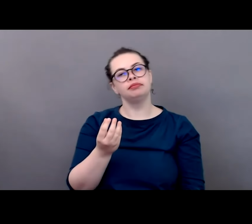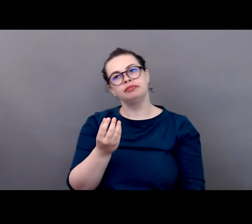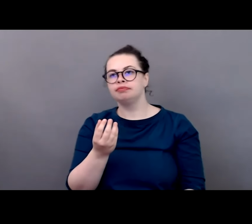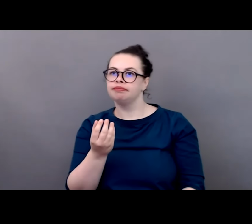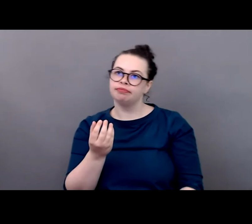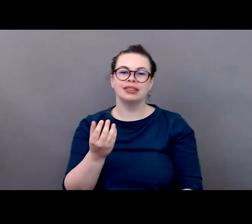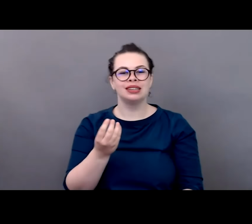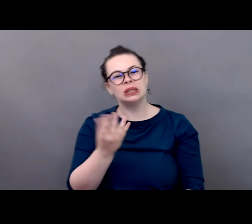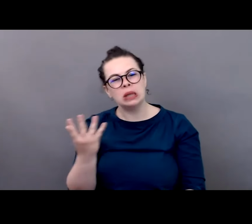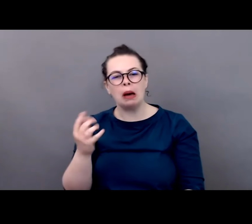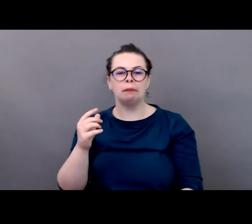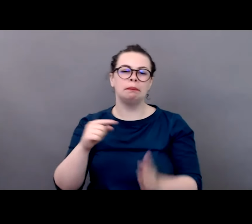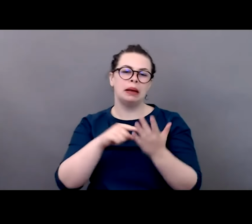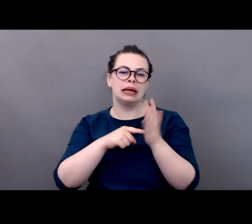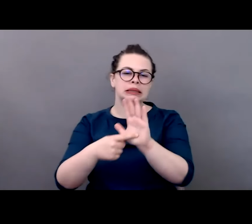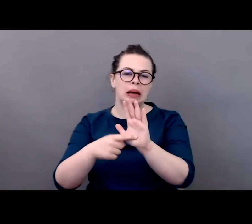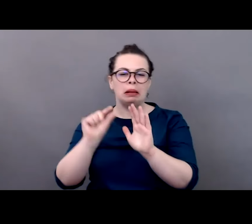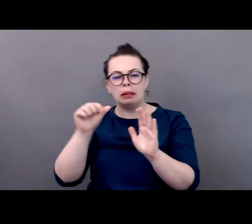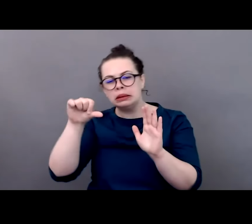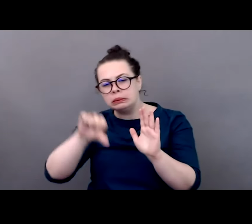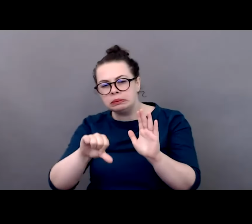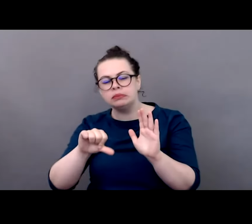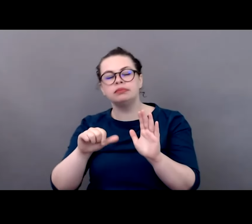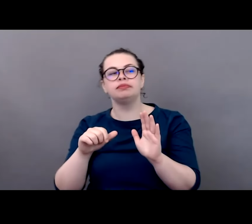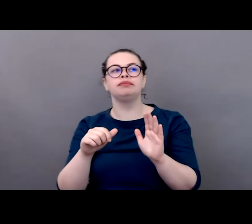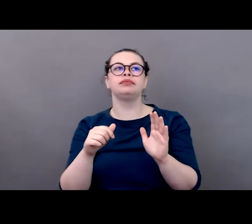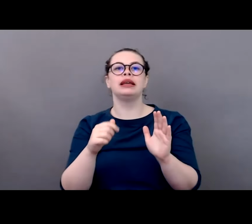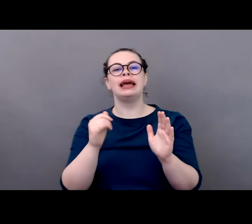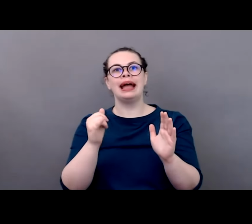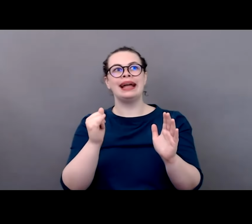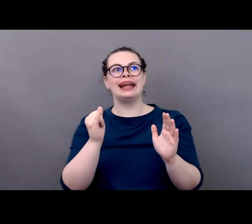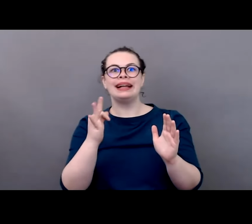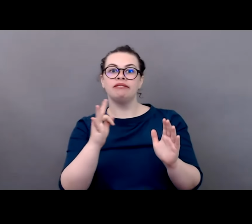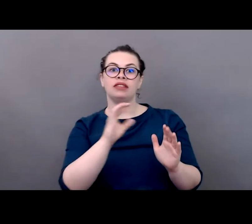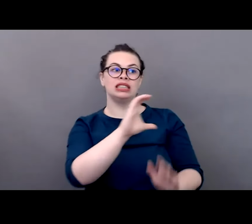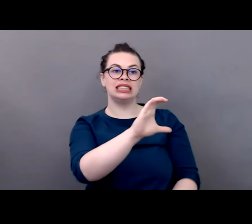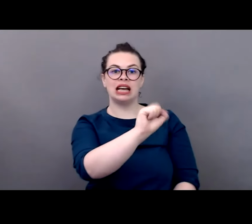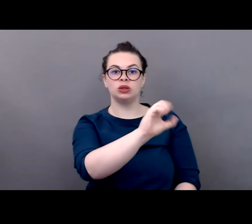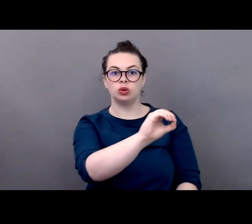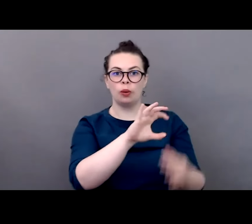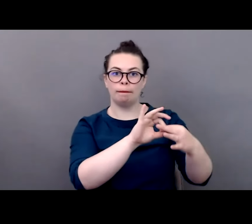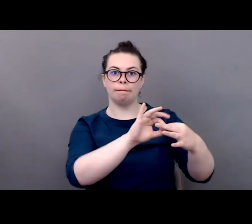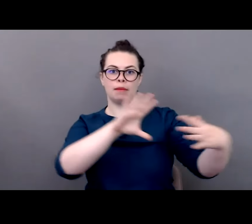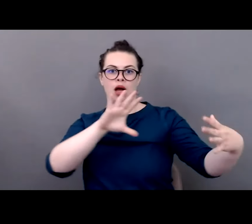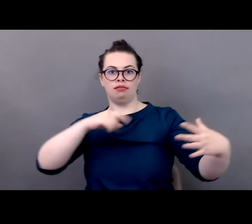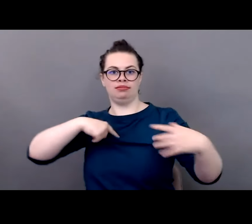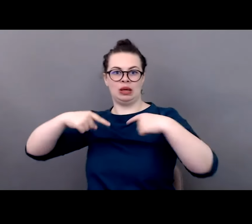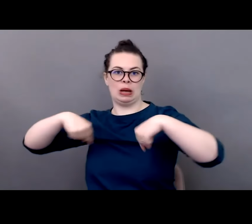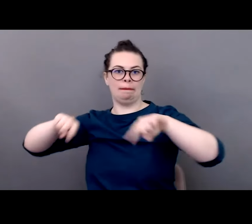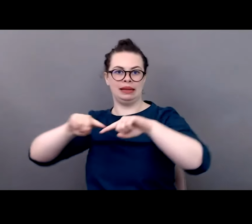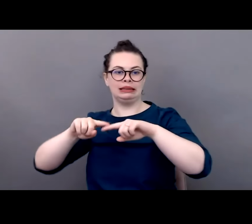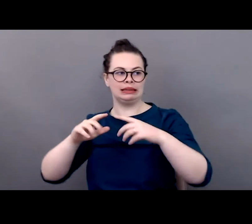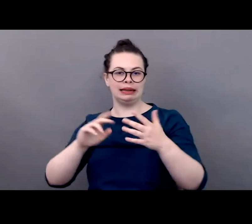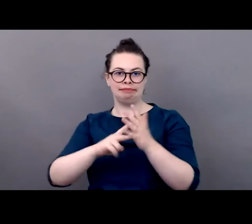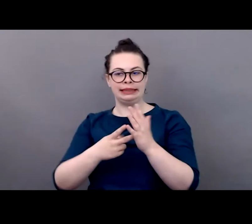when alternative information to the committee was missed from civil society. I can take a very recent example from